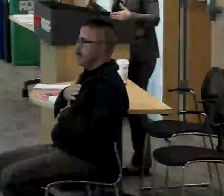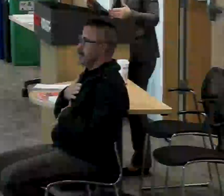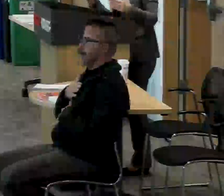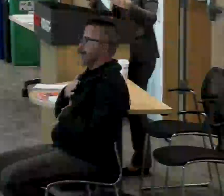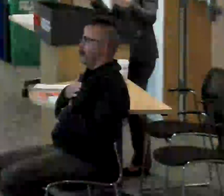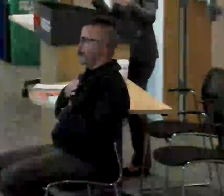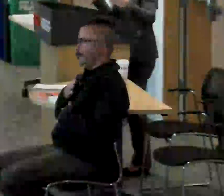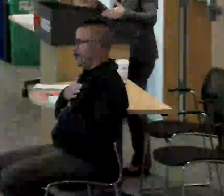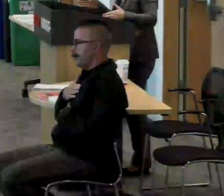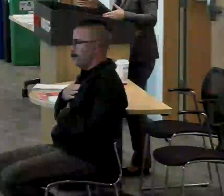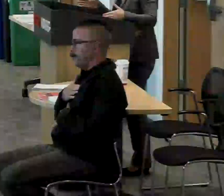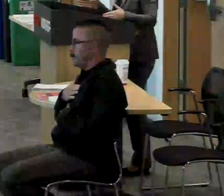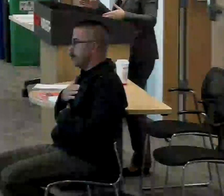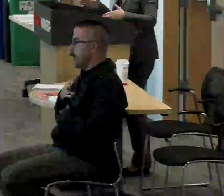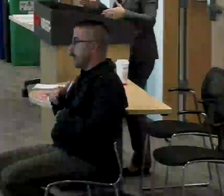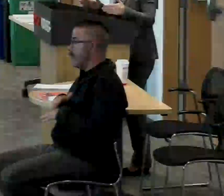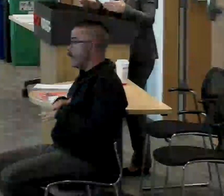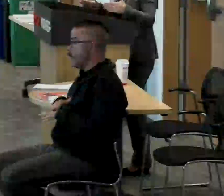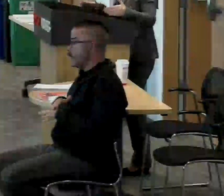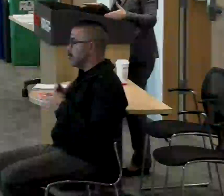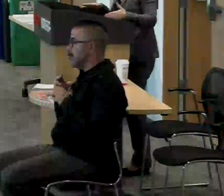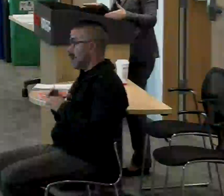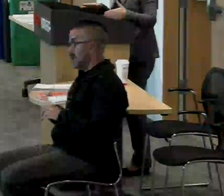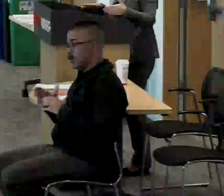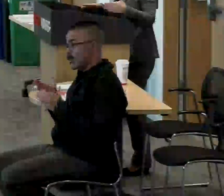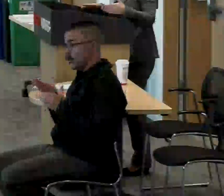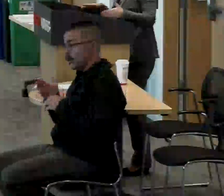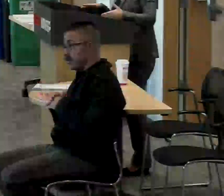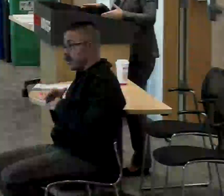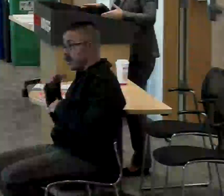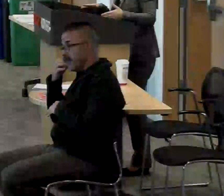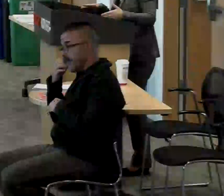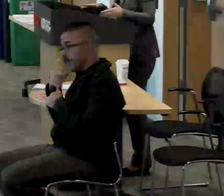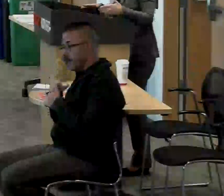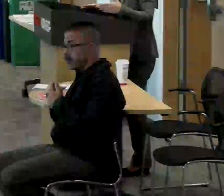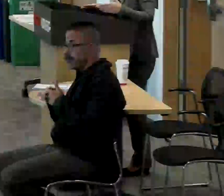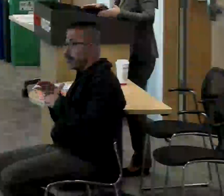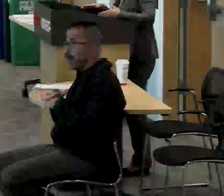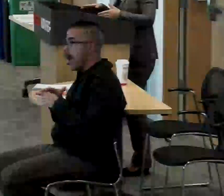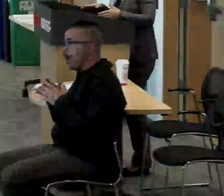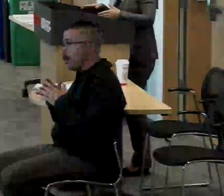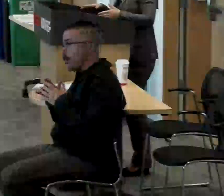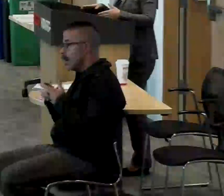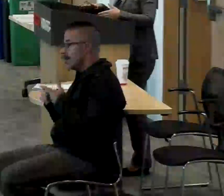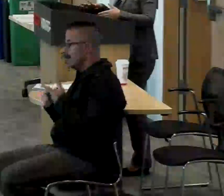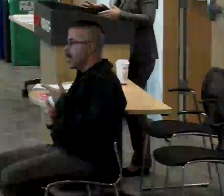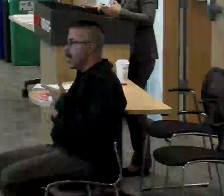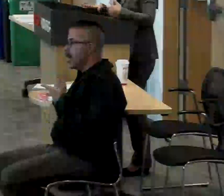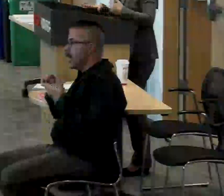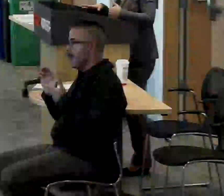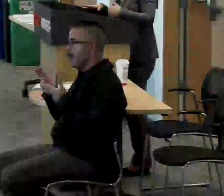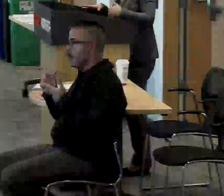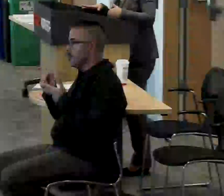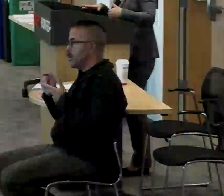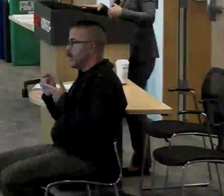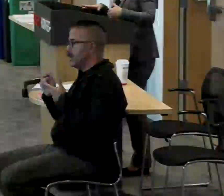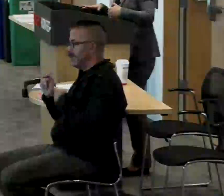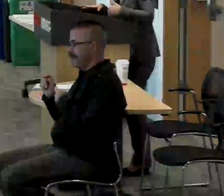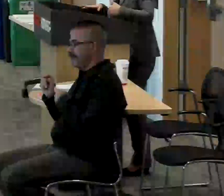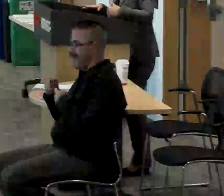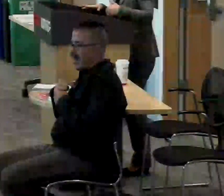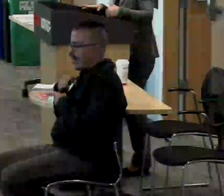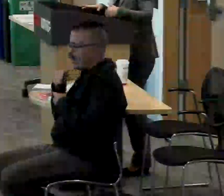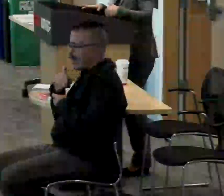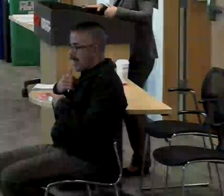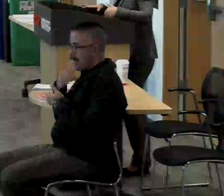Of course, like the customer service on the phone, online, live chat, which I don't typically have a